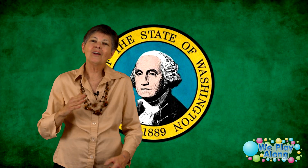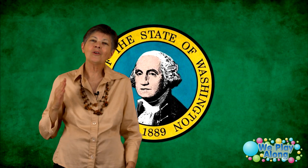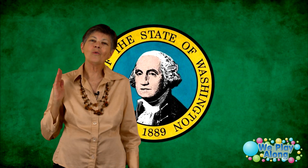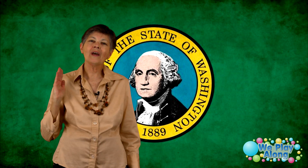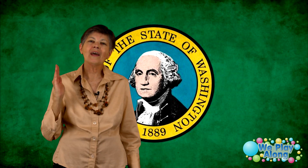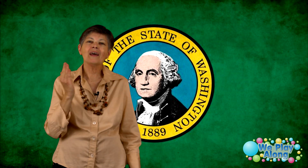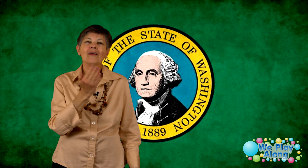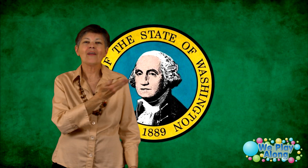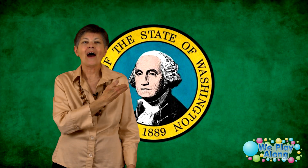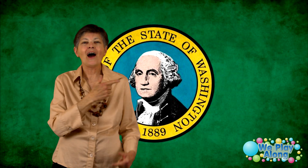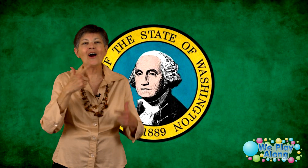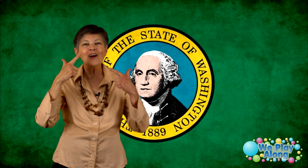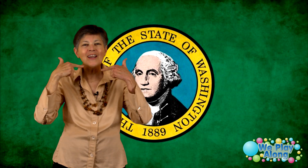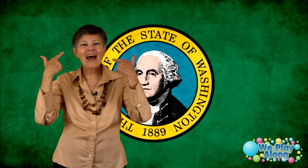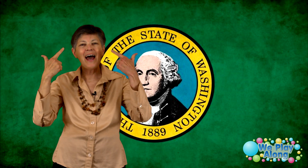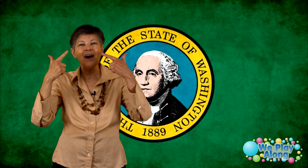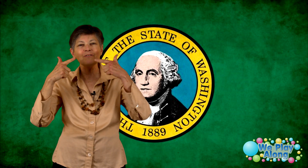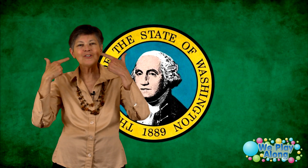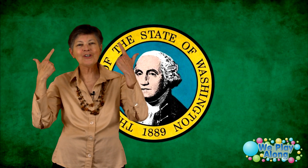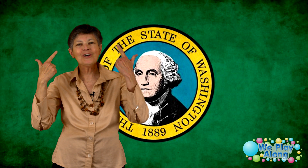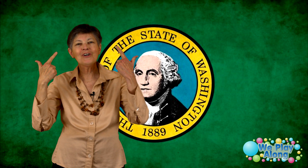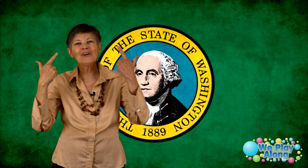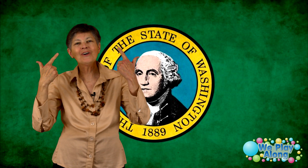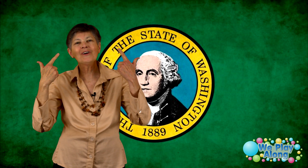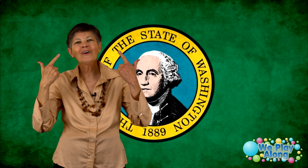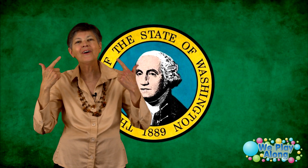filled with our laughter.